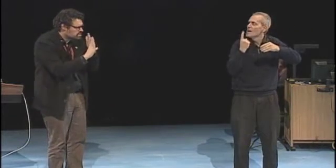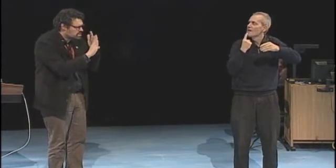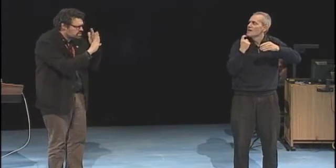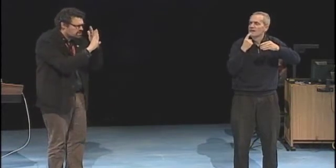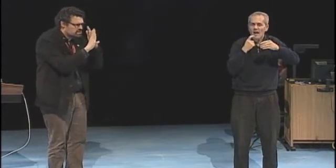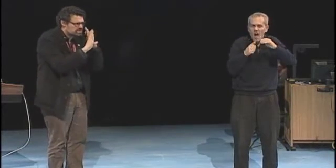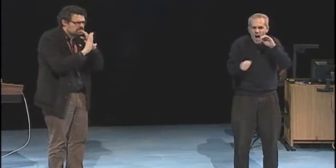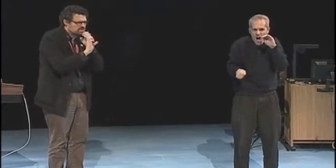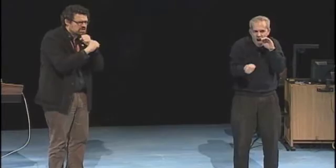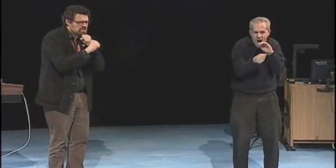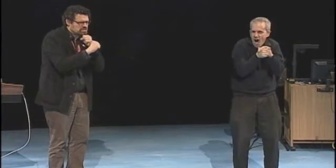red light,